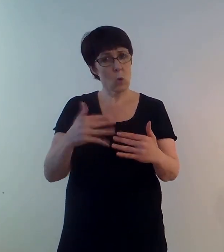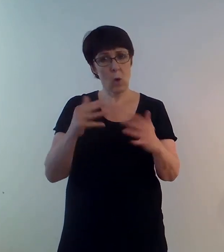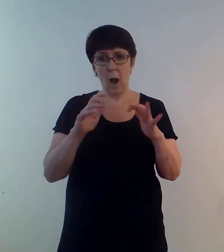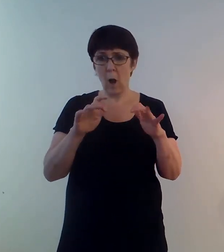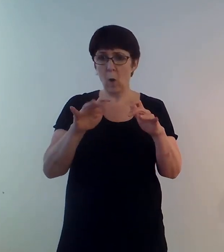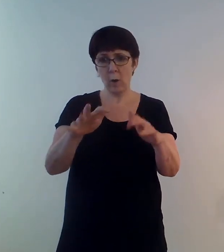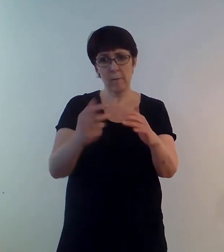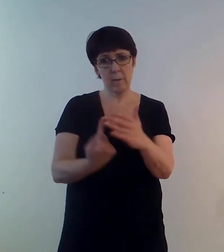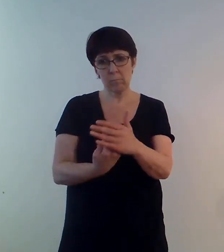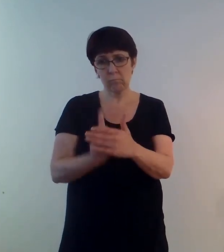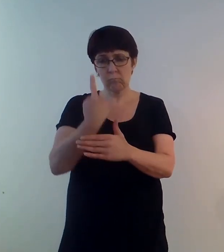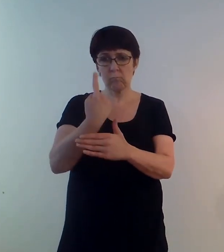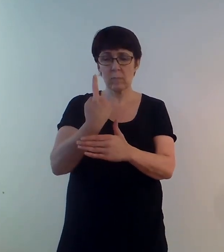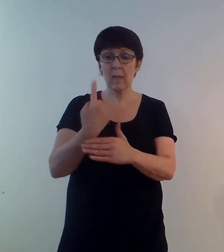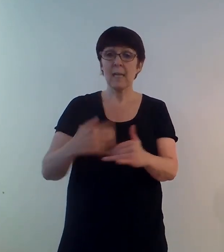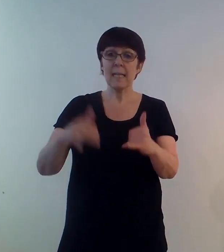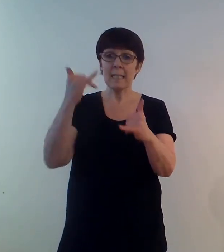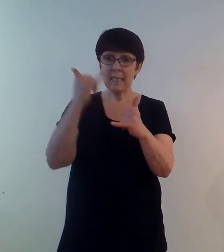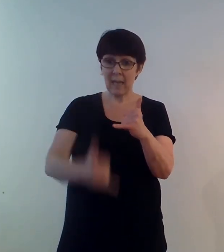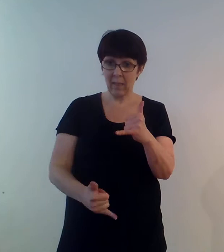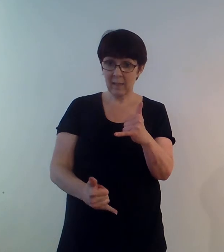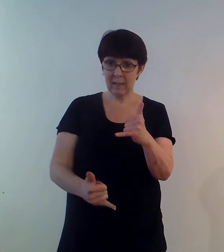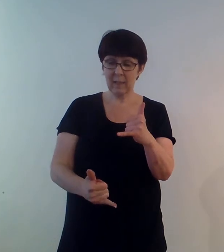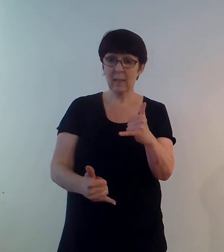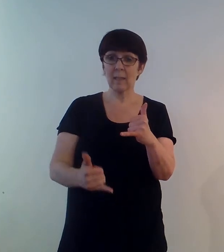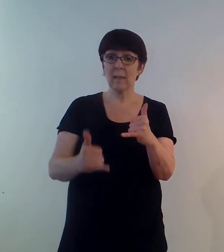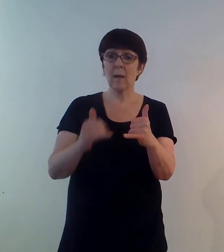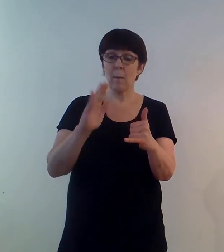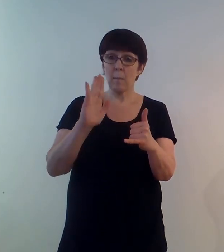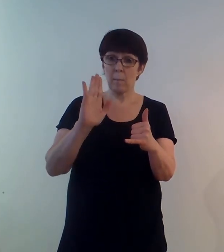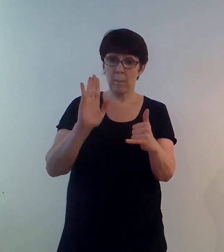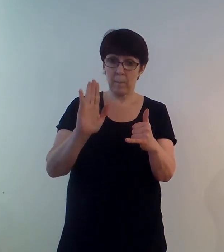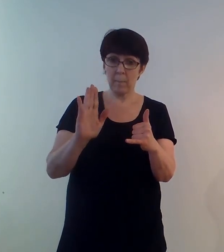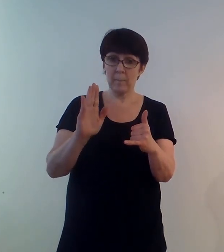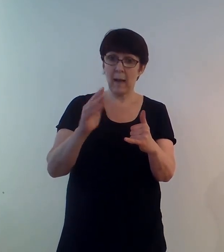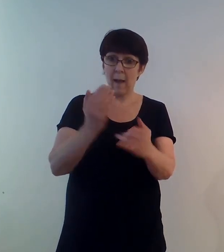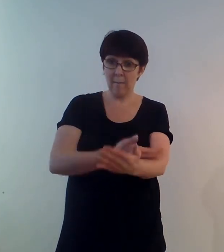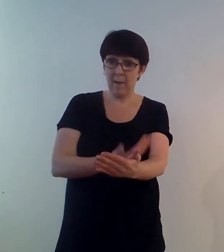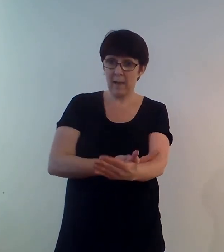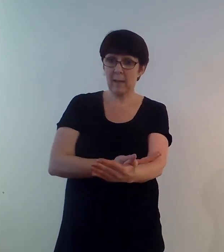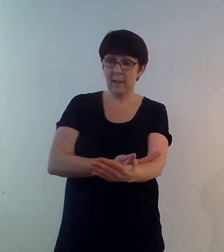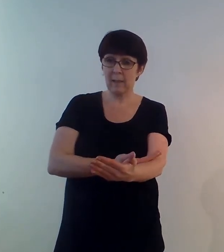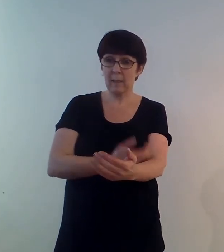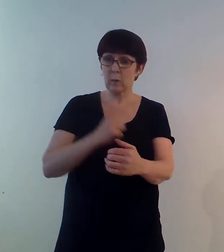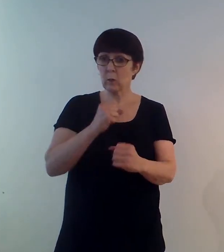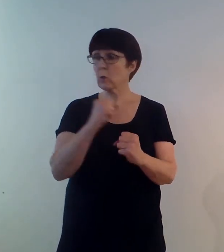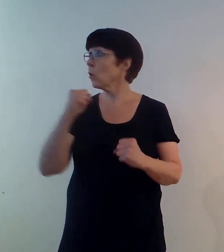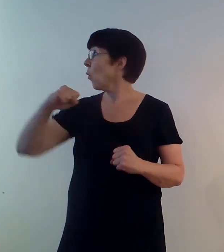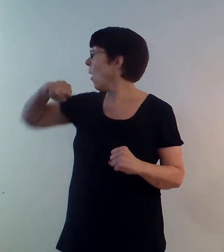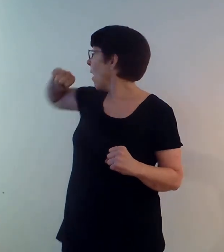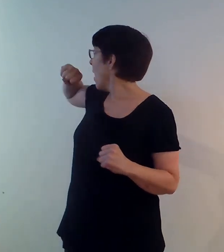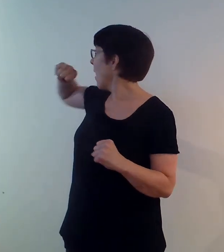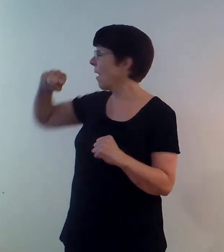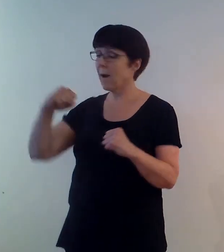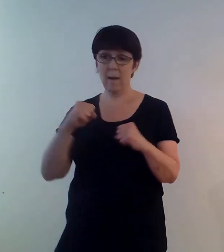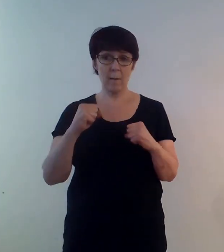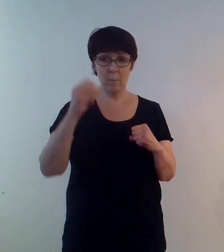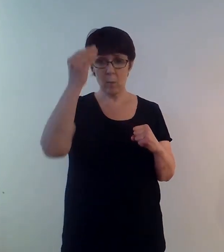Okay, second to last, plank rotates. Like we say, if you need to go on your knees, that's absolutely fine. If you can't rotate all the way around, again, fine